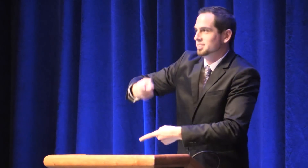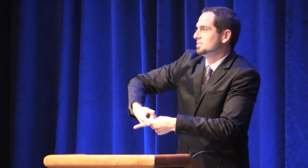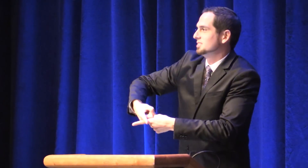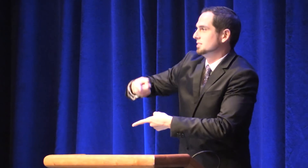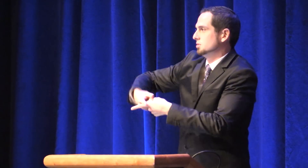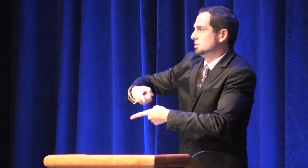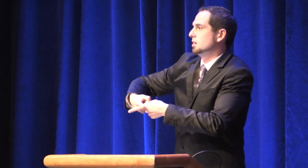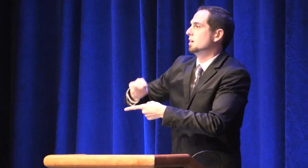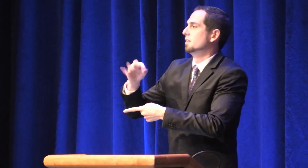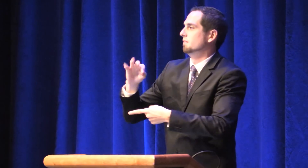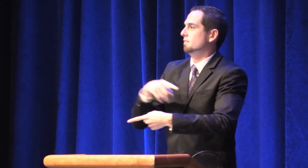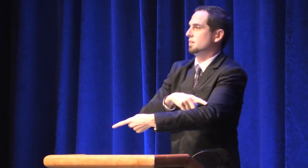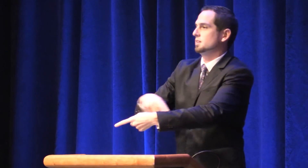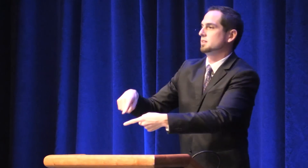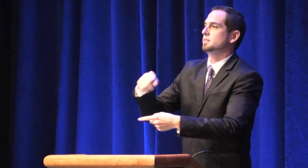see an intersection